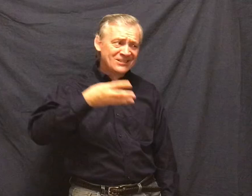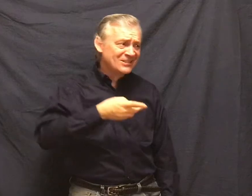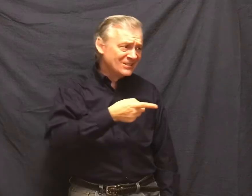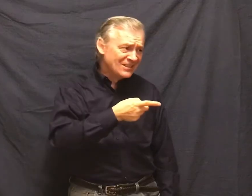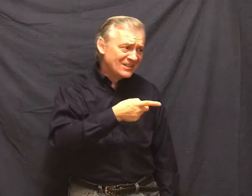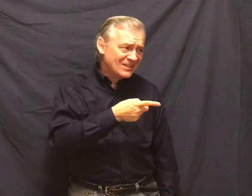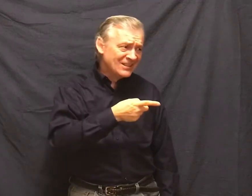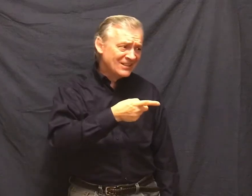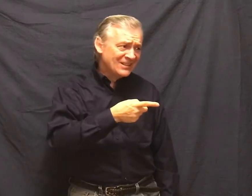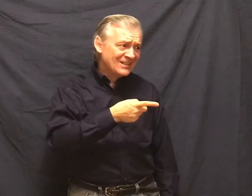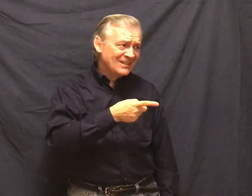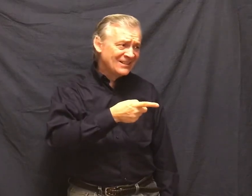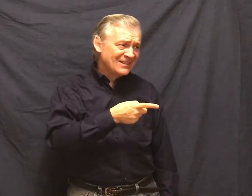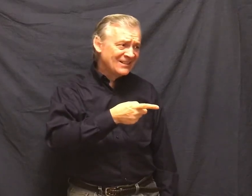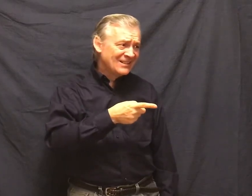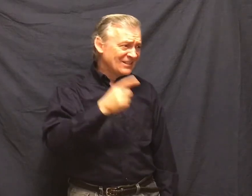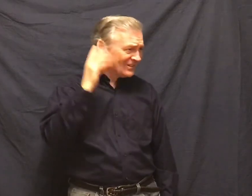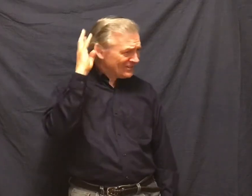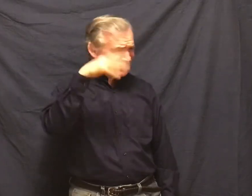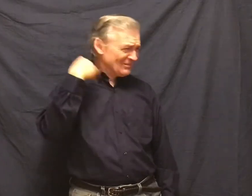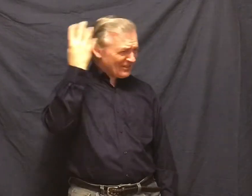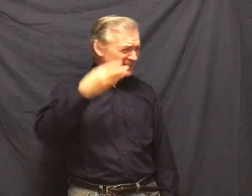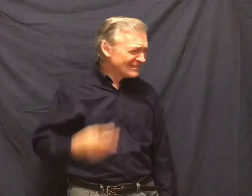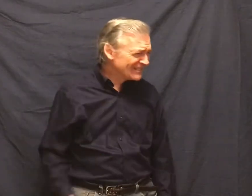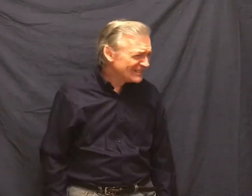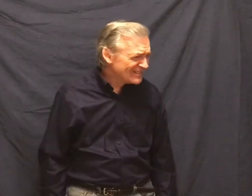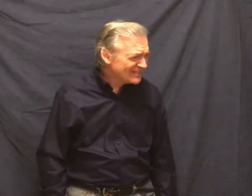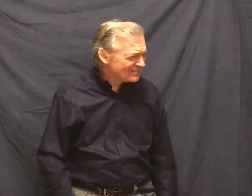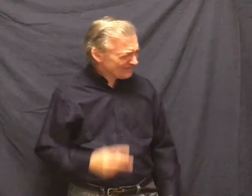You're crazy as a wedge. What rabbits you talking about?